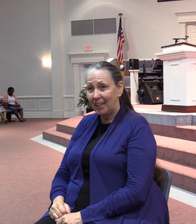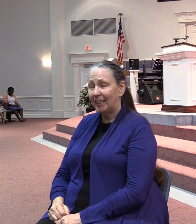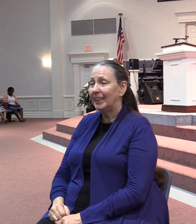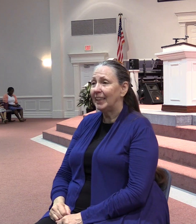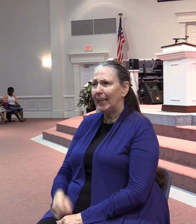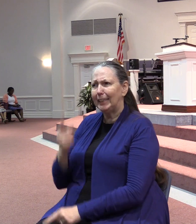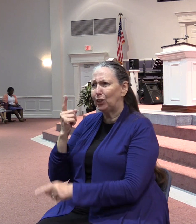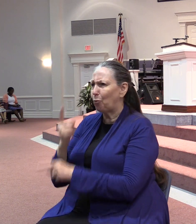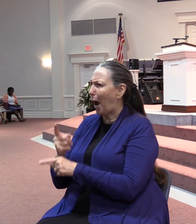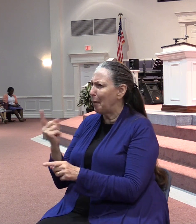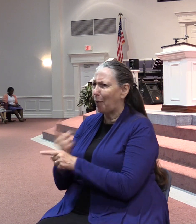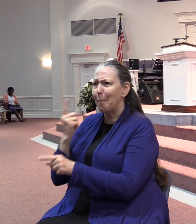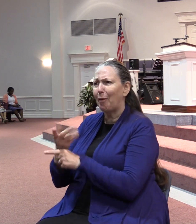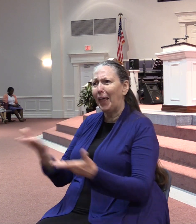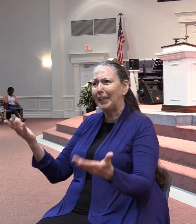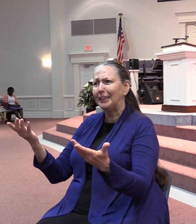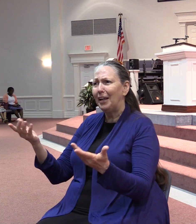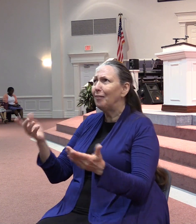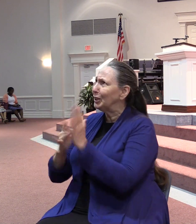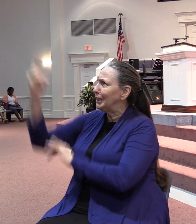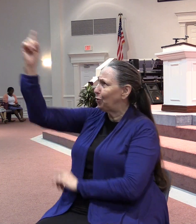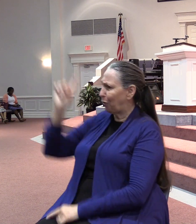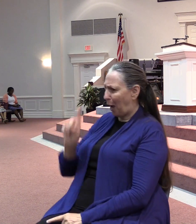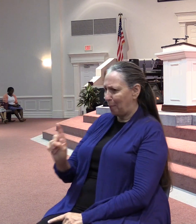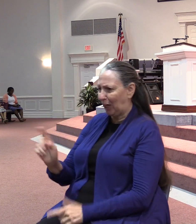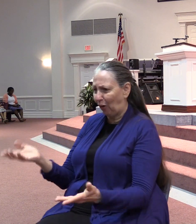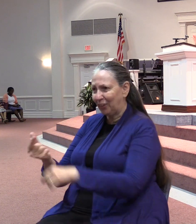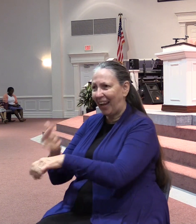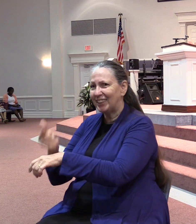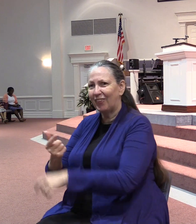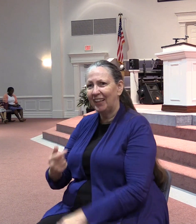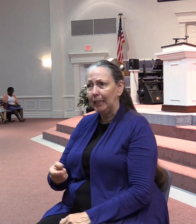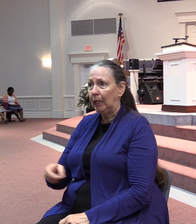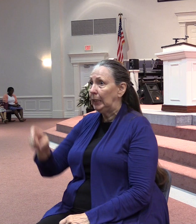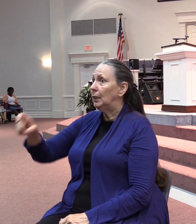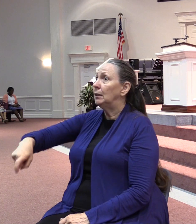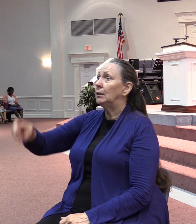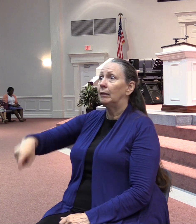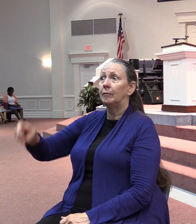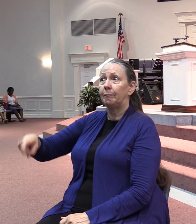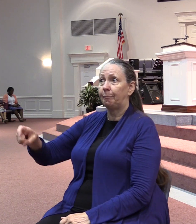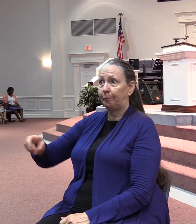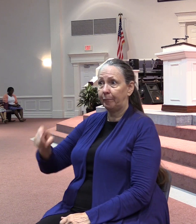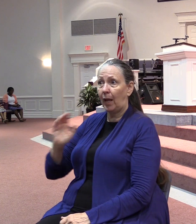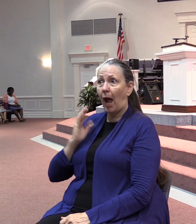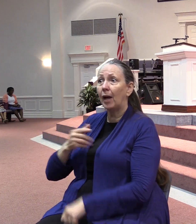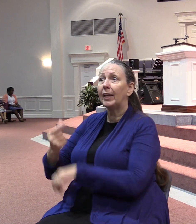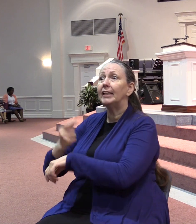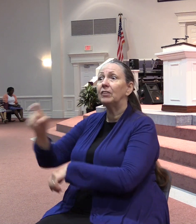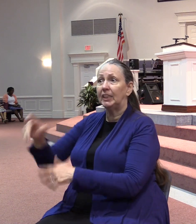It's the right and proper thing for him to do. It is necessary. It is